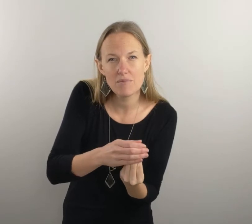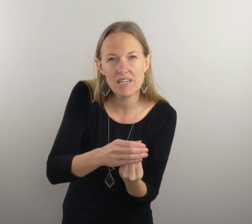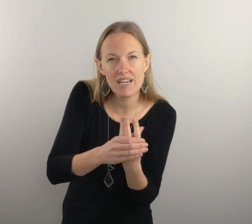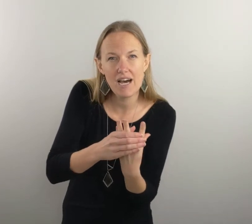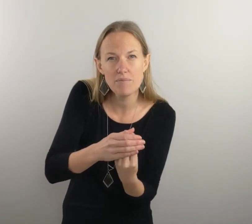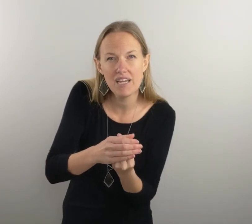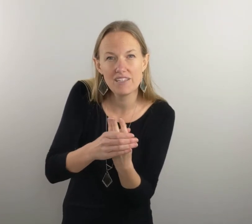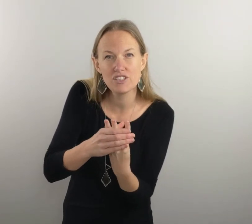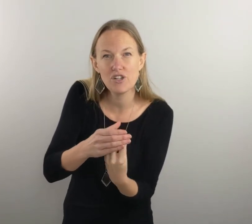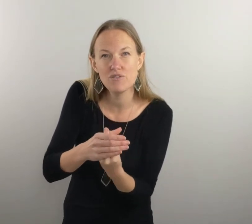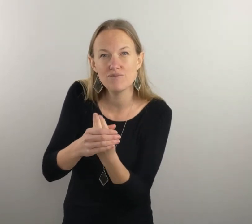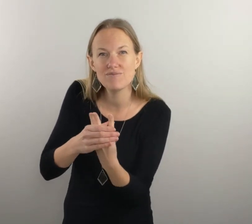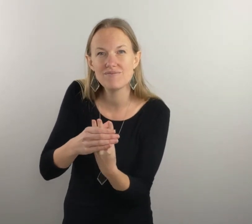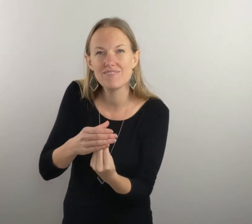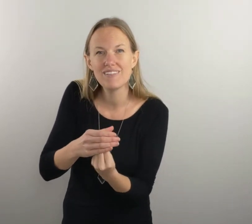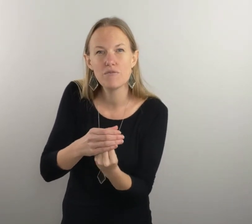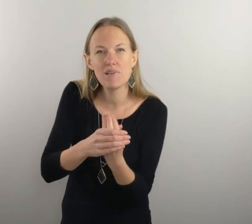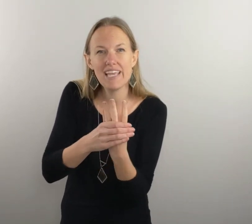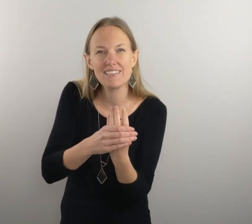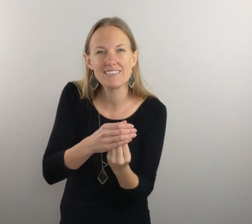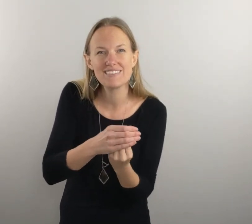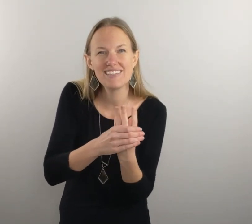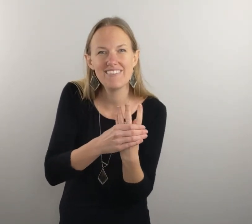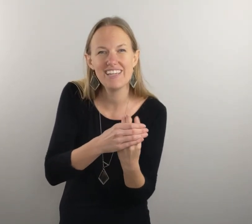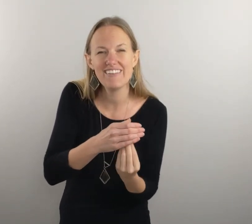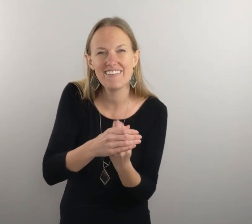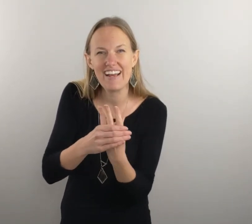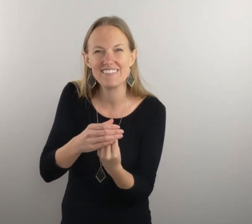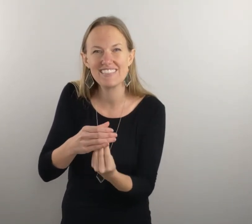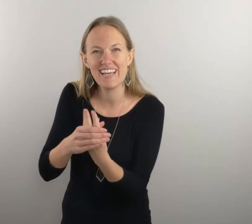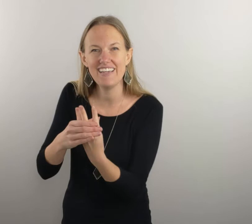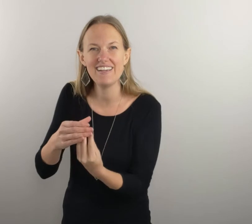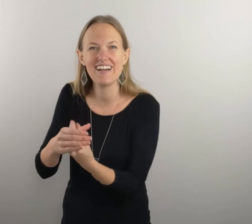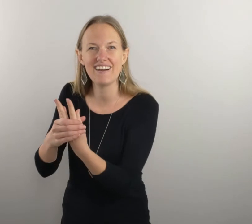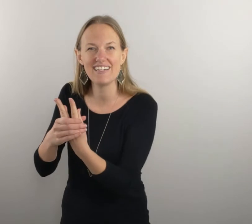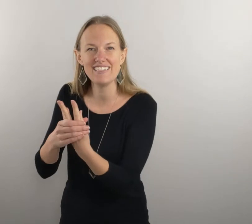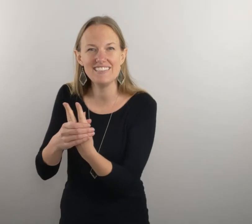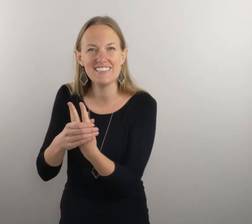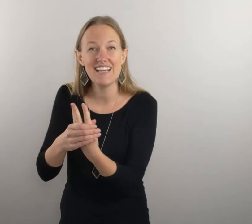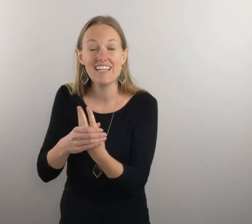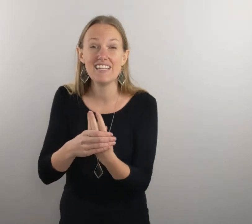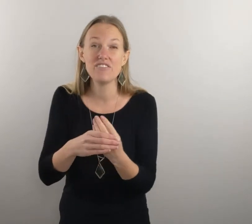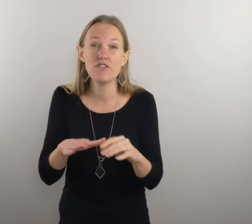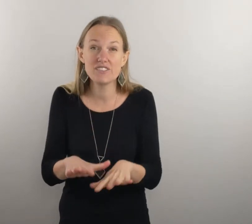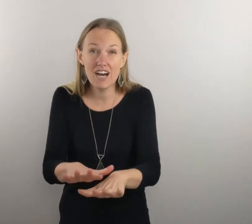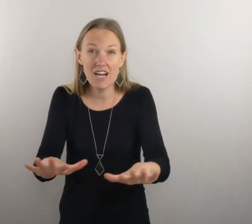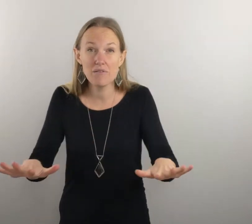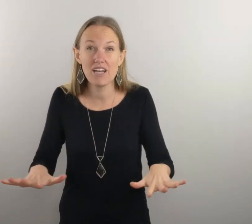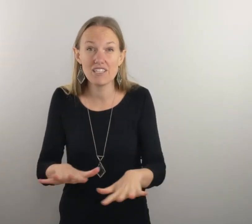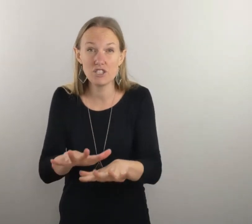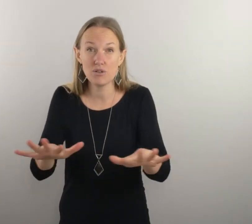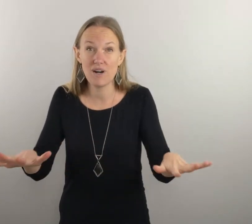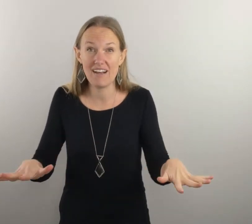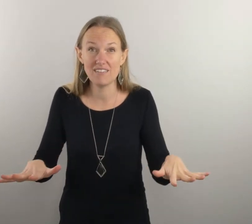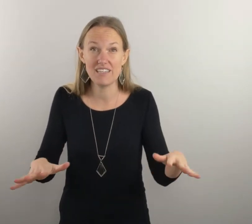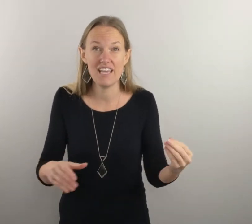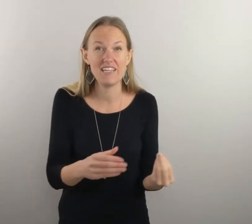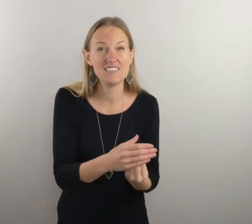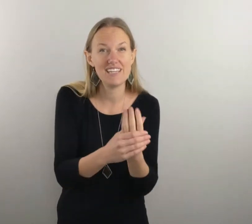make a cup, and you show plants coming out of the ground, okay? Gardens. And then if you have time, you kind of show ground at the end, okay?